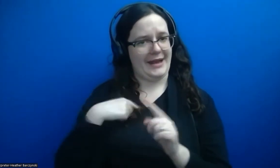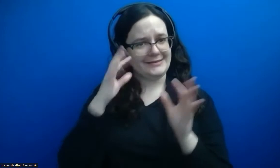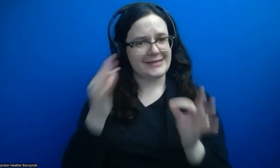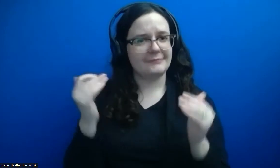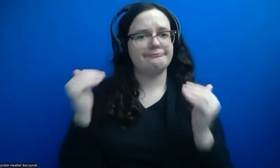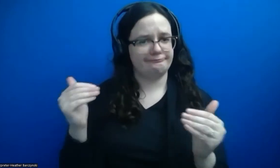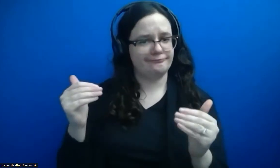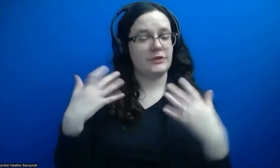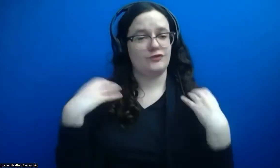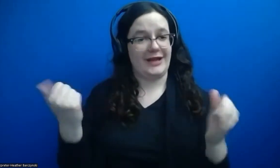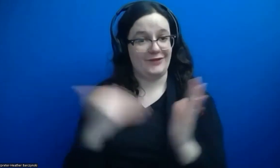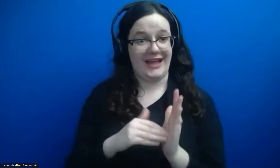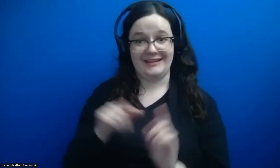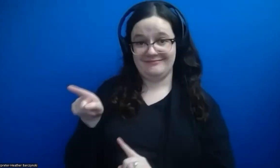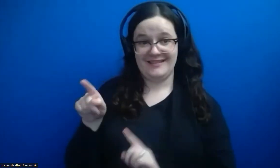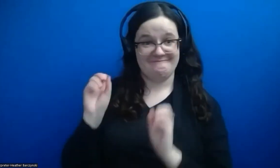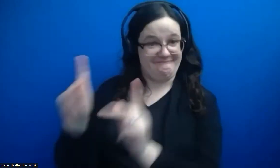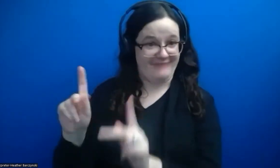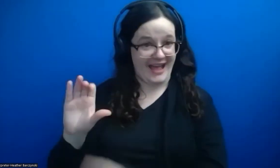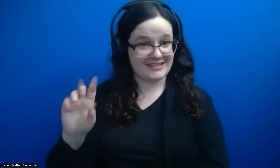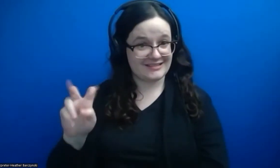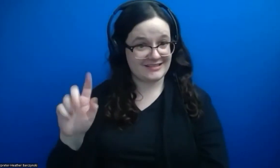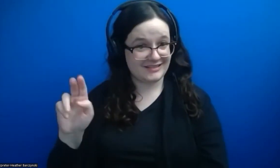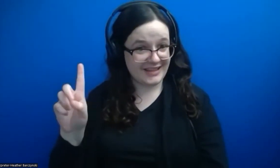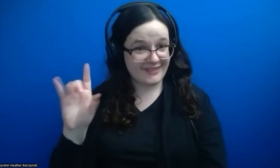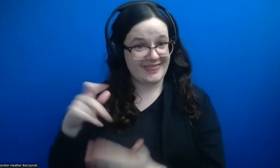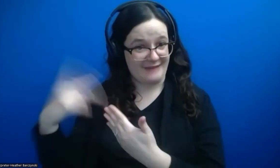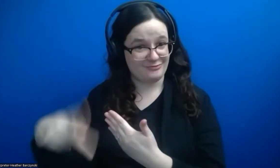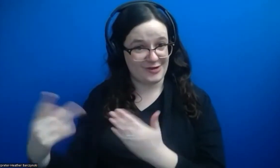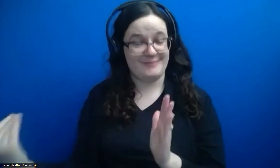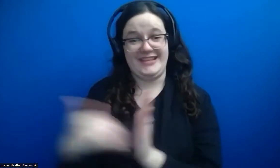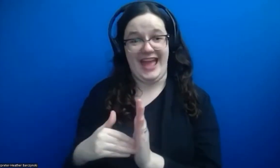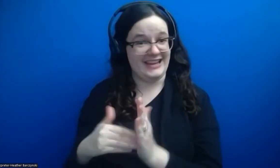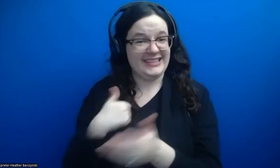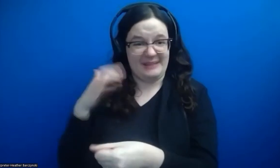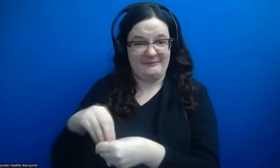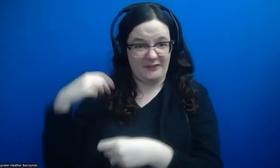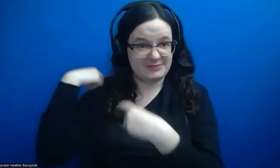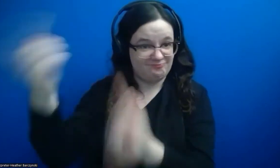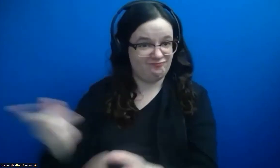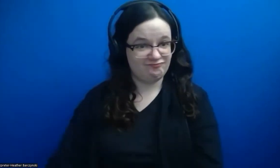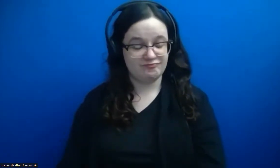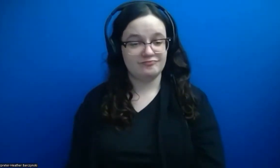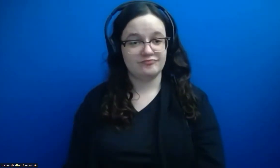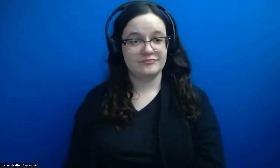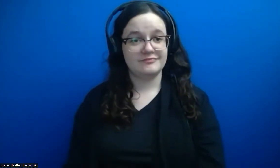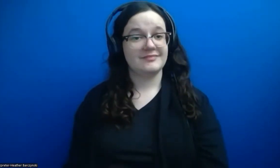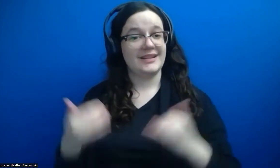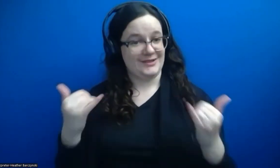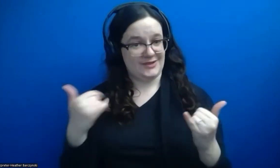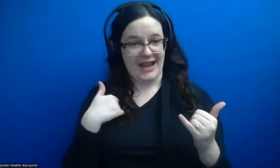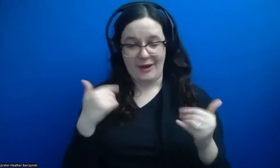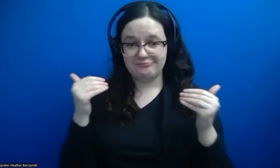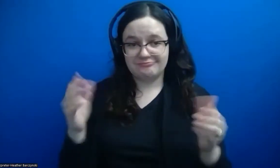went back through the program in Cleveland, and have been involved ever since, to the point where I now, I do meetings regularly. I